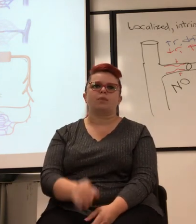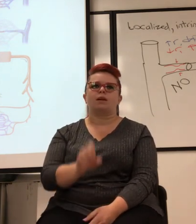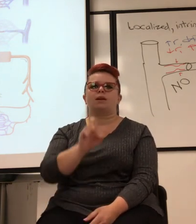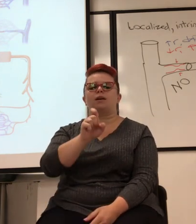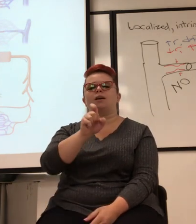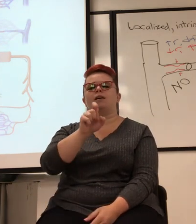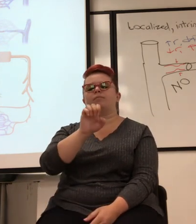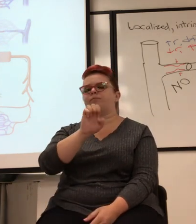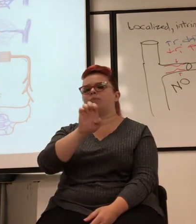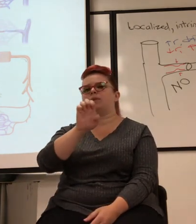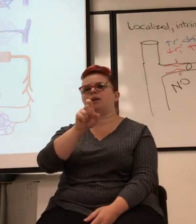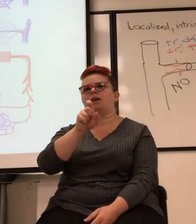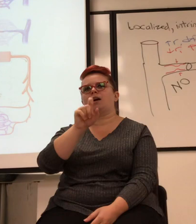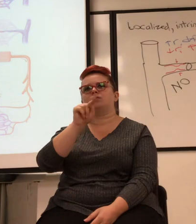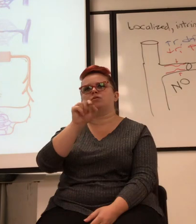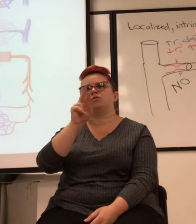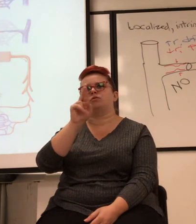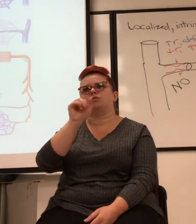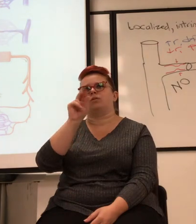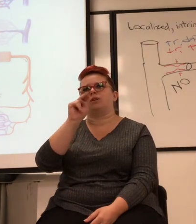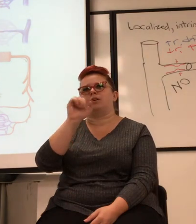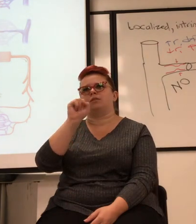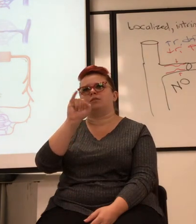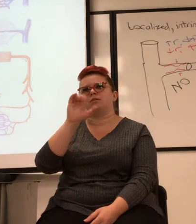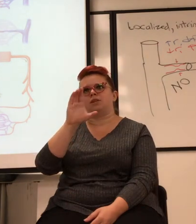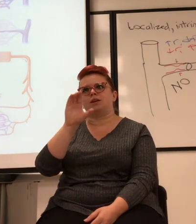Extrinsic sympathetic.